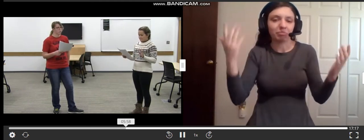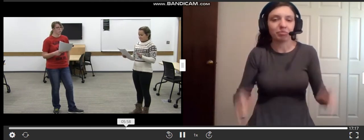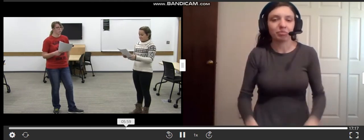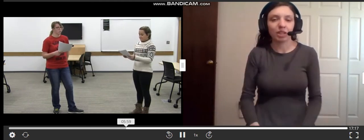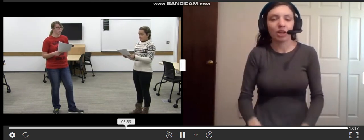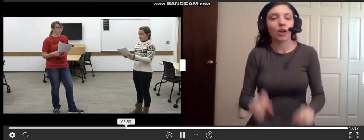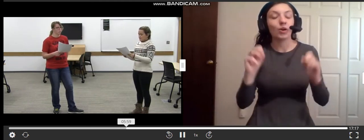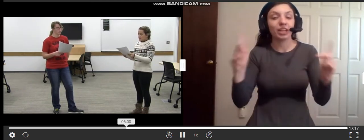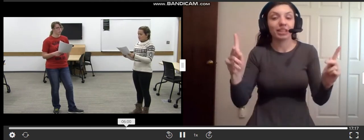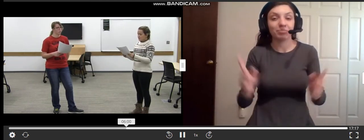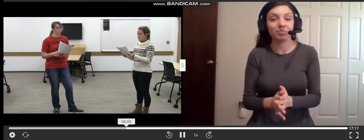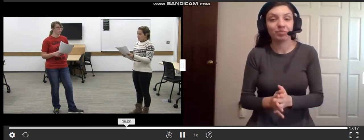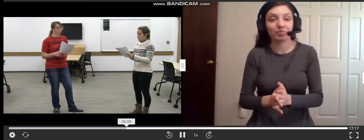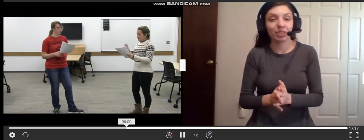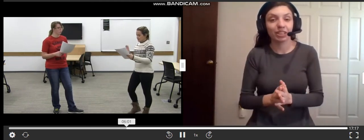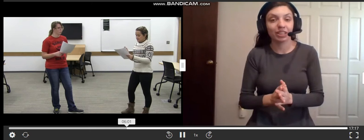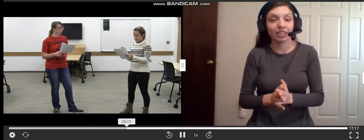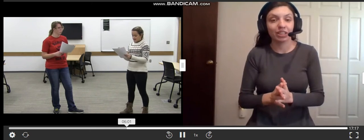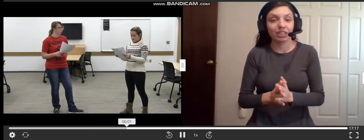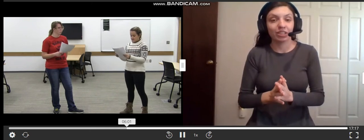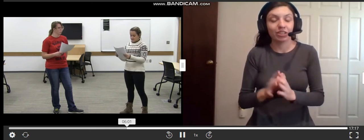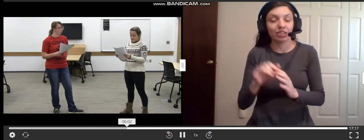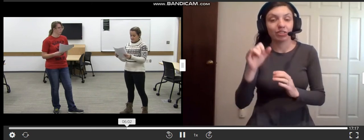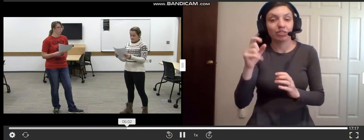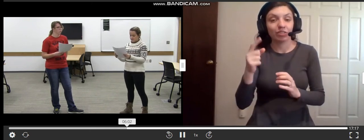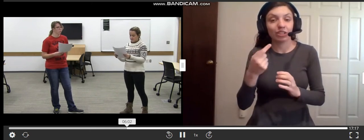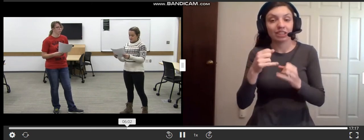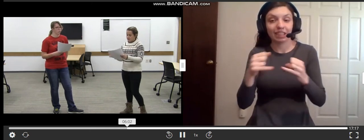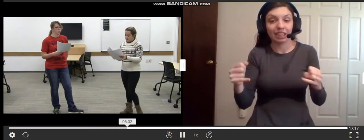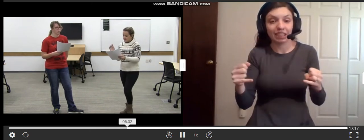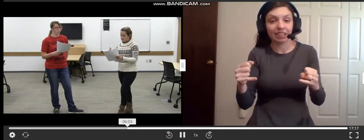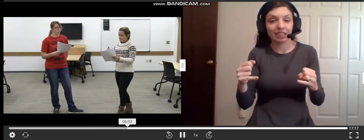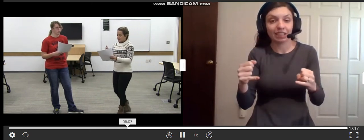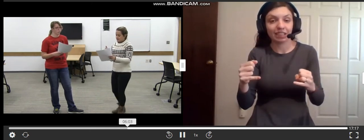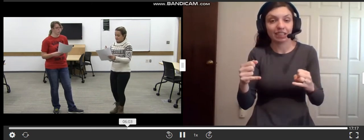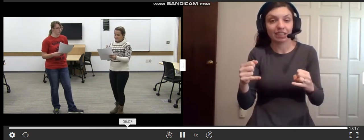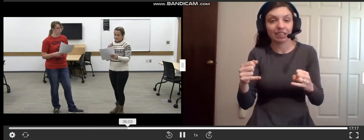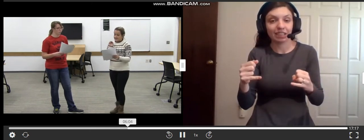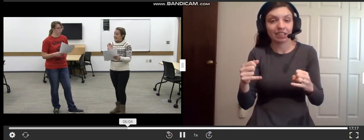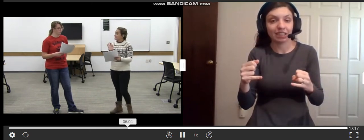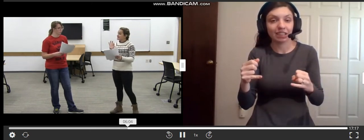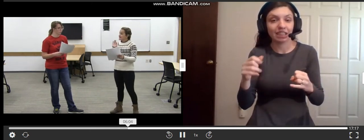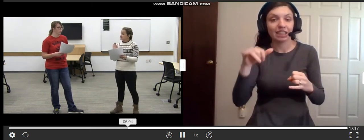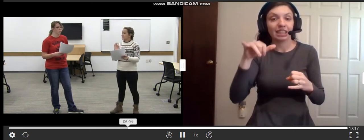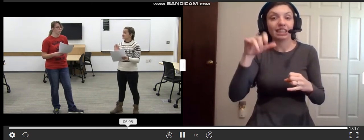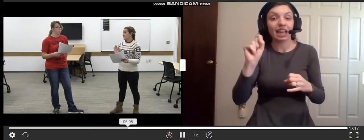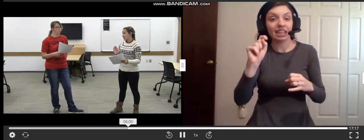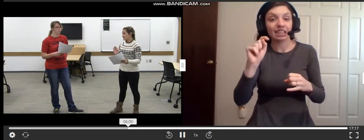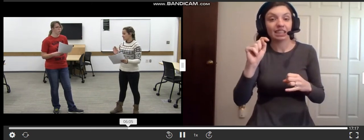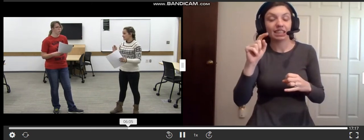Okay. So the first line is